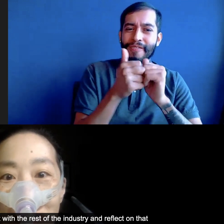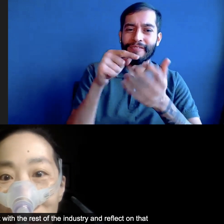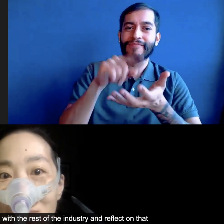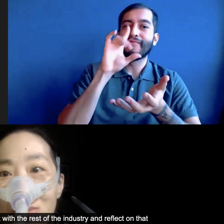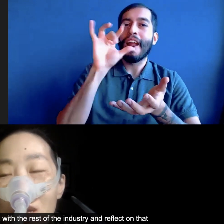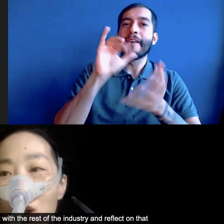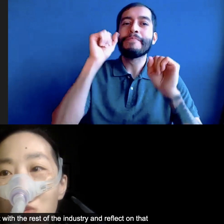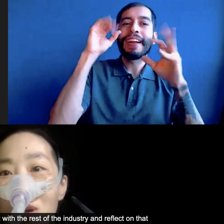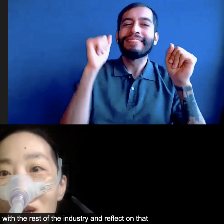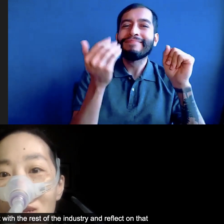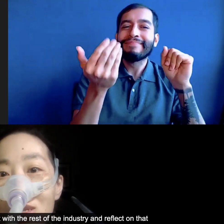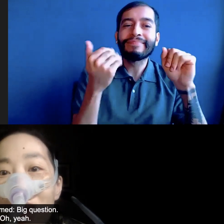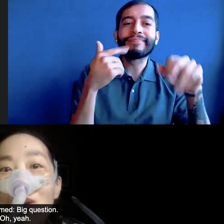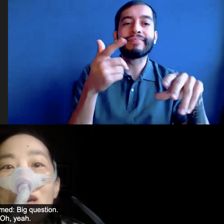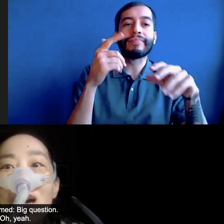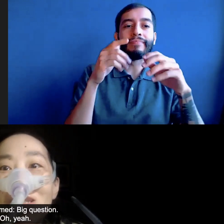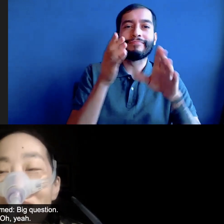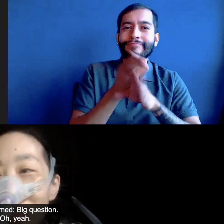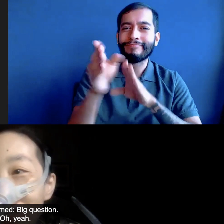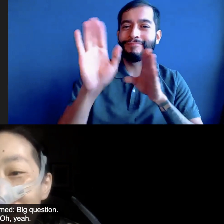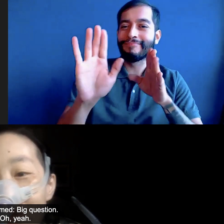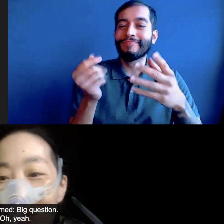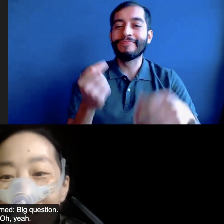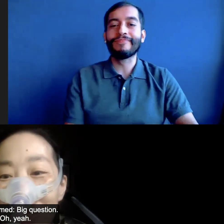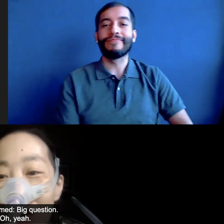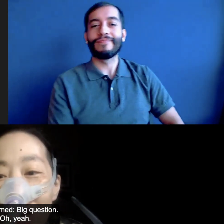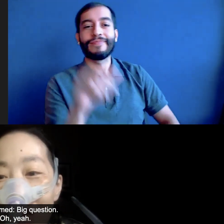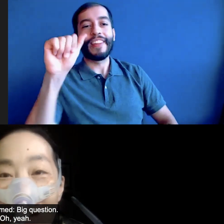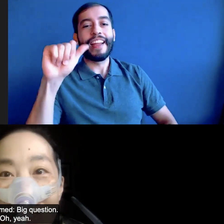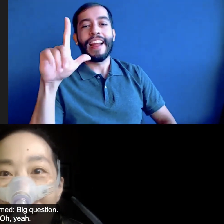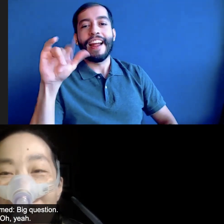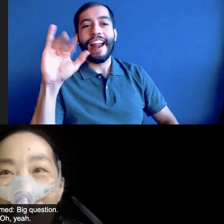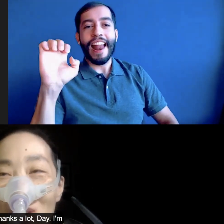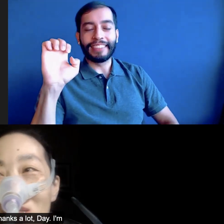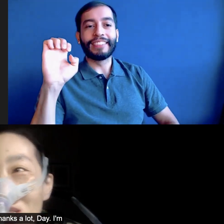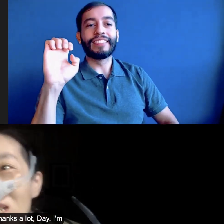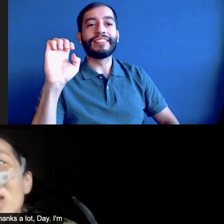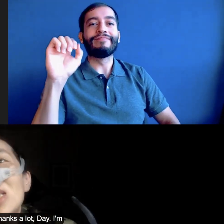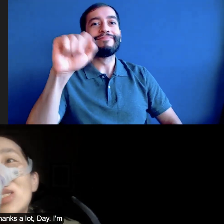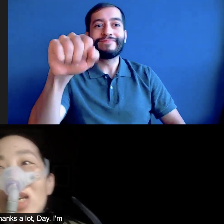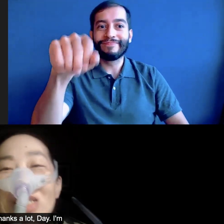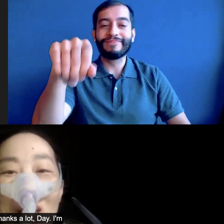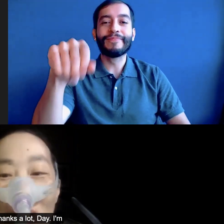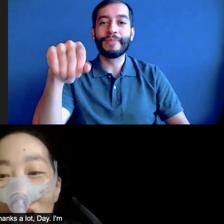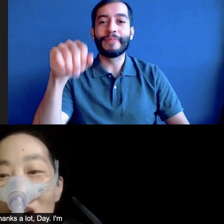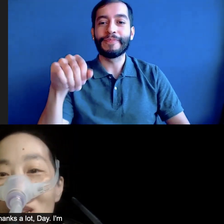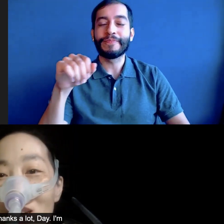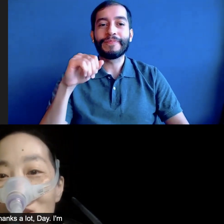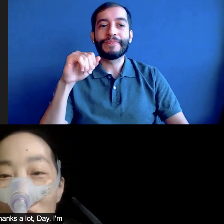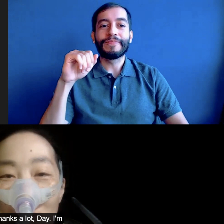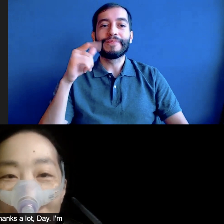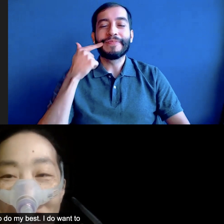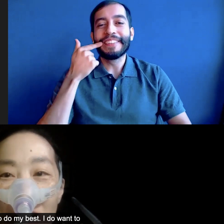on that? Big question. Oh yeah, just thanks a lot, Dae. So I'm